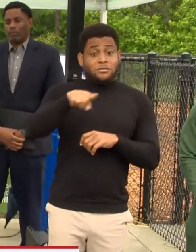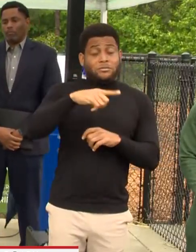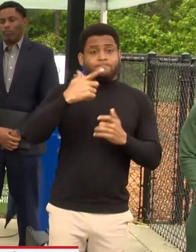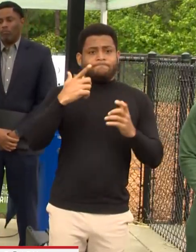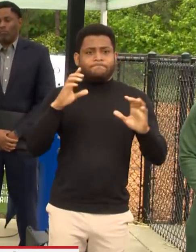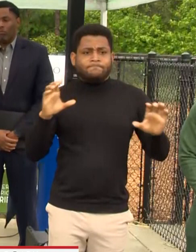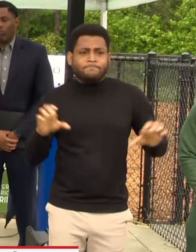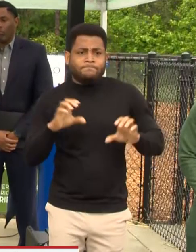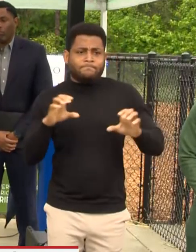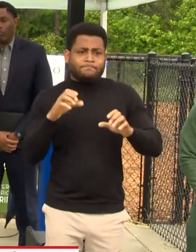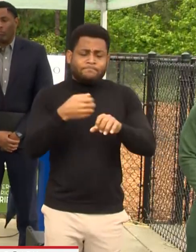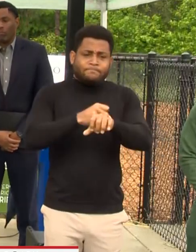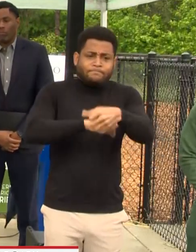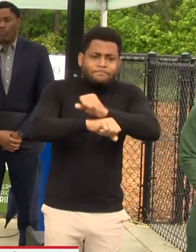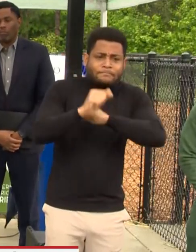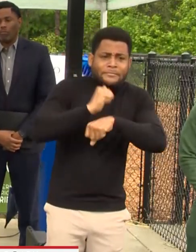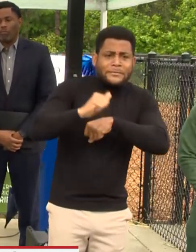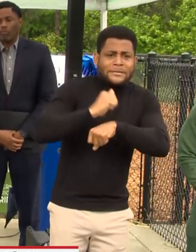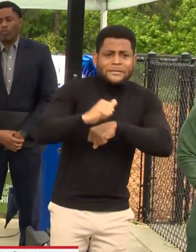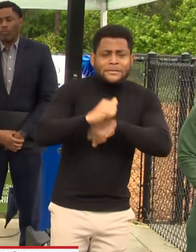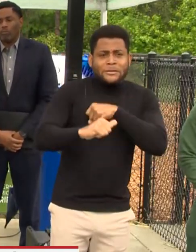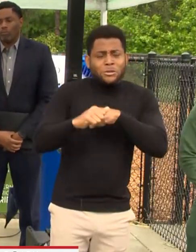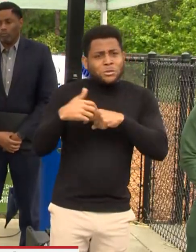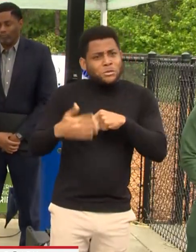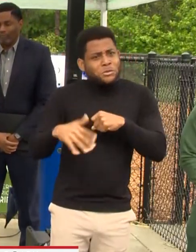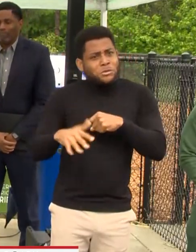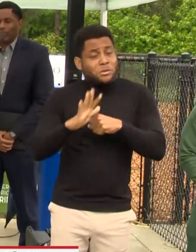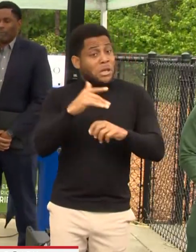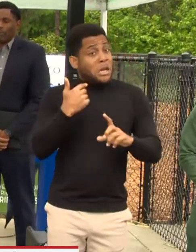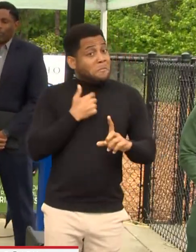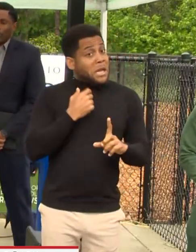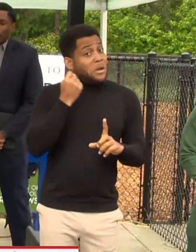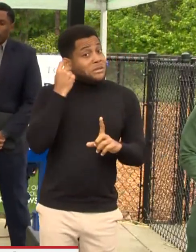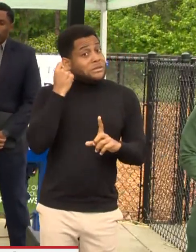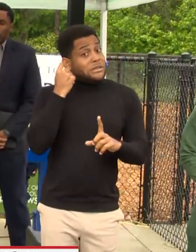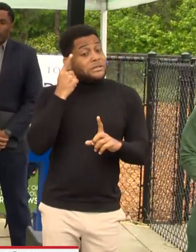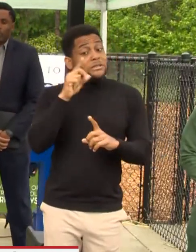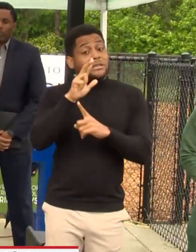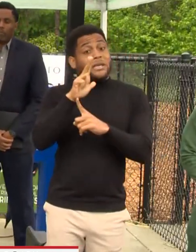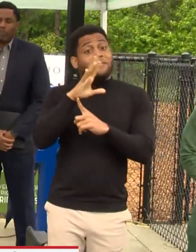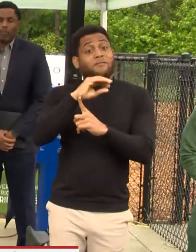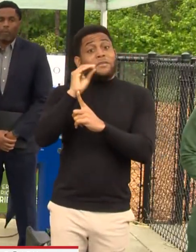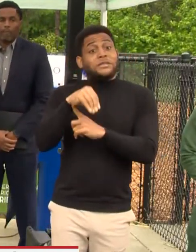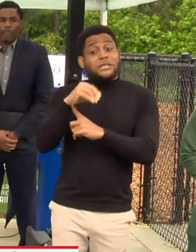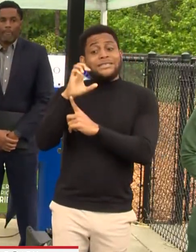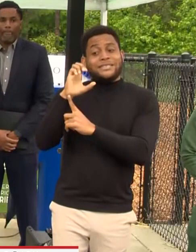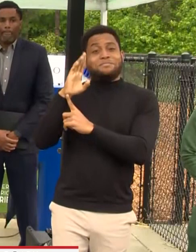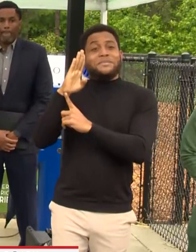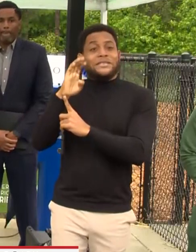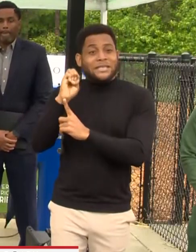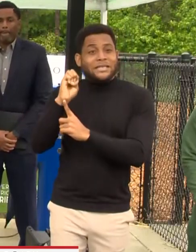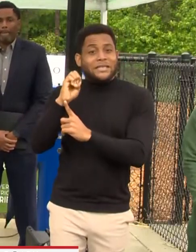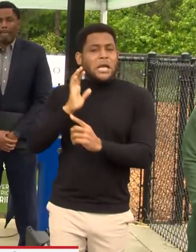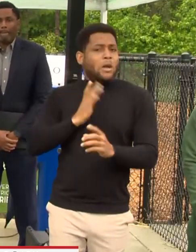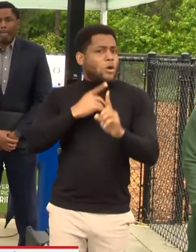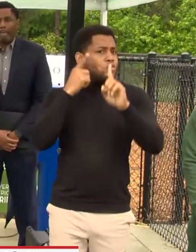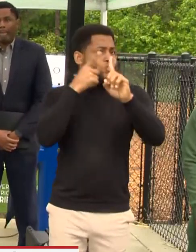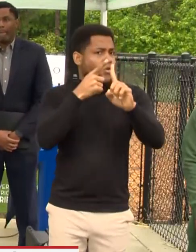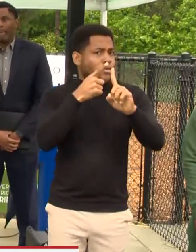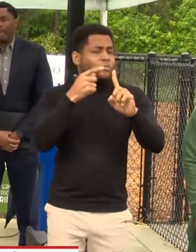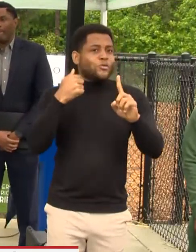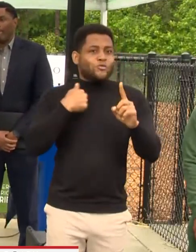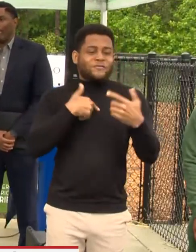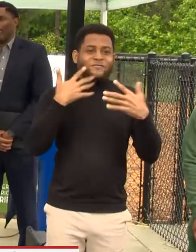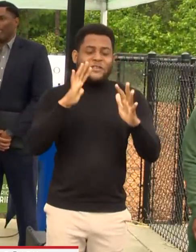My understanding is that we had a 35% CBE participation goal, and we exceeded that goal to